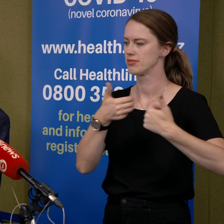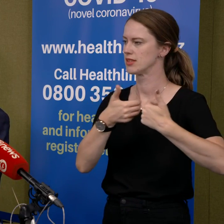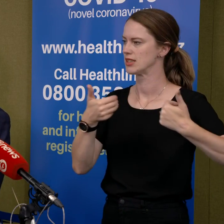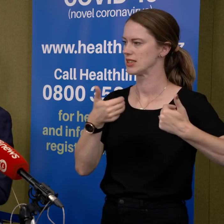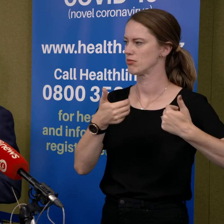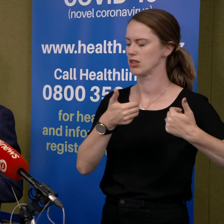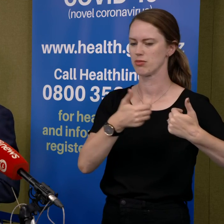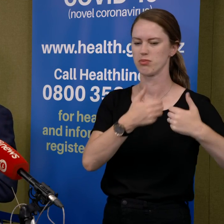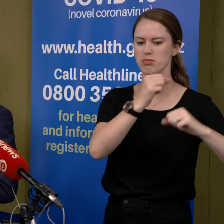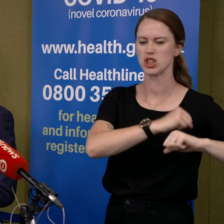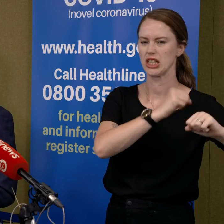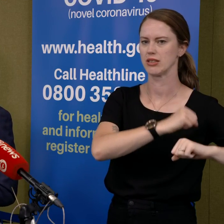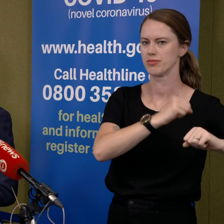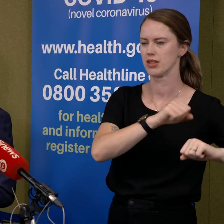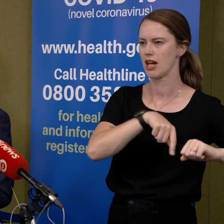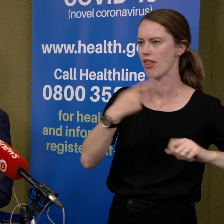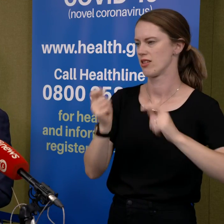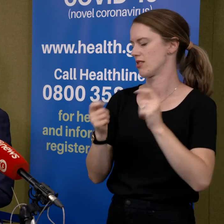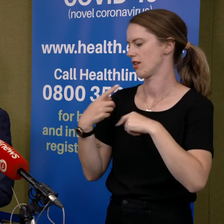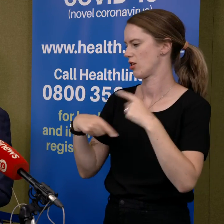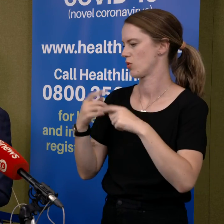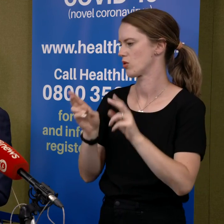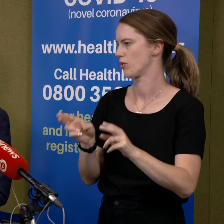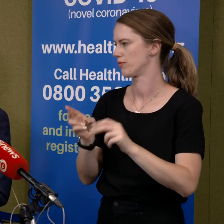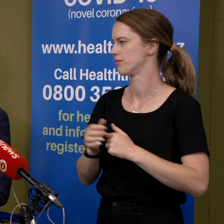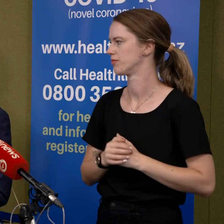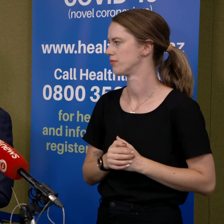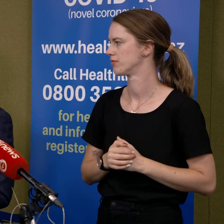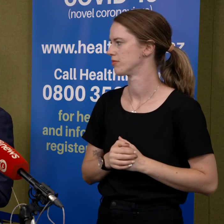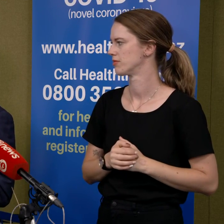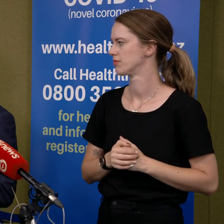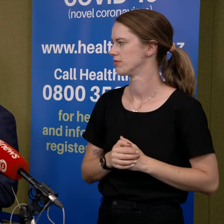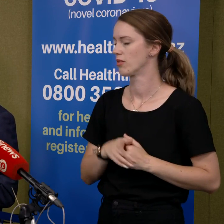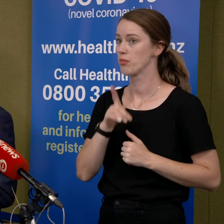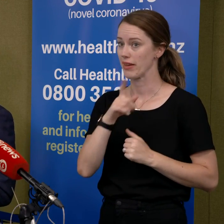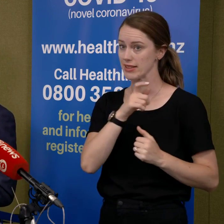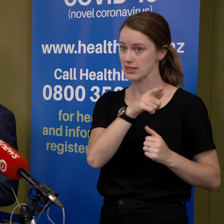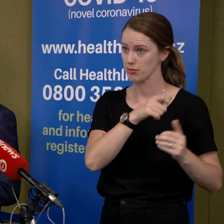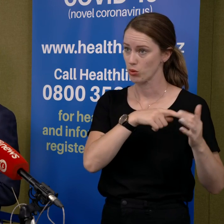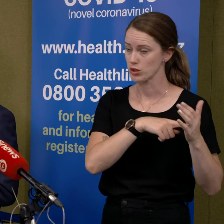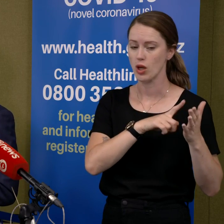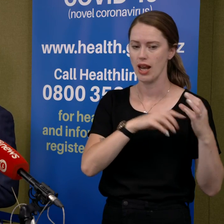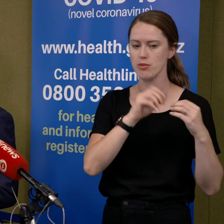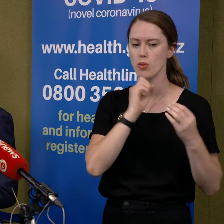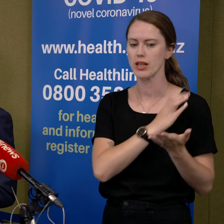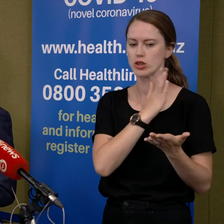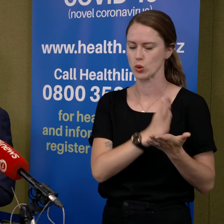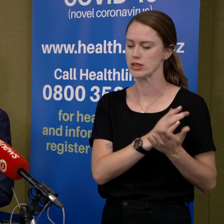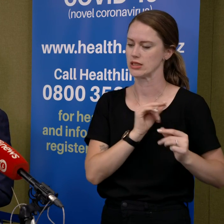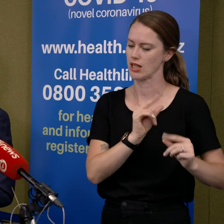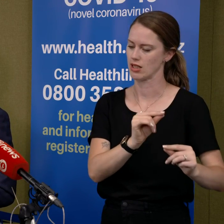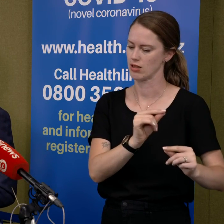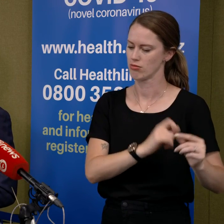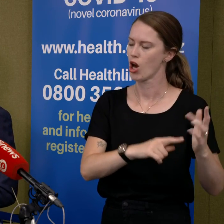assay, a separate machine, so all the other testing would continue. But what I can say, of course, is this is important, so labs would ensure that it was being done